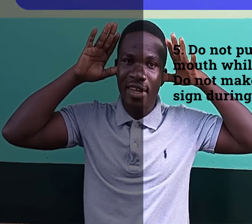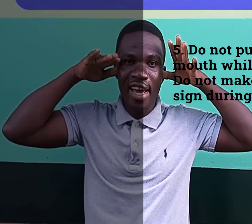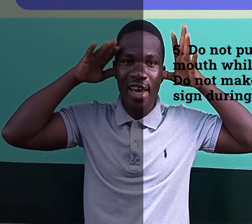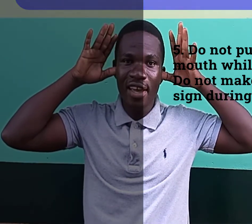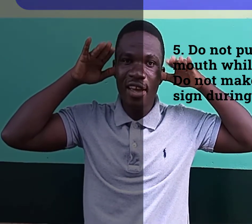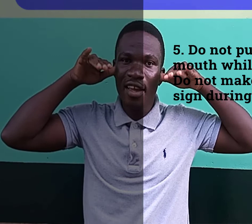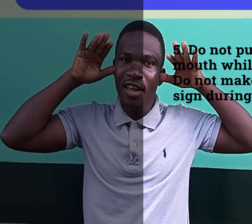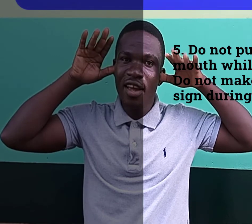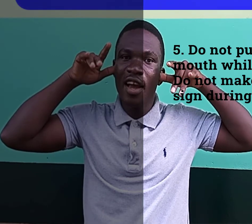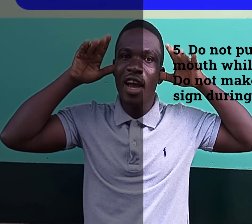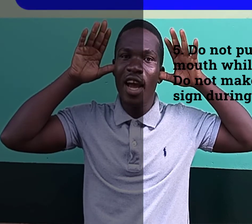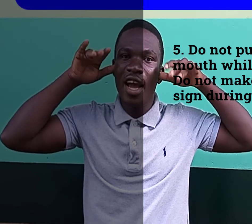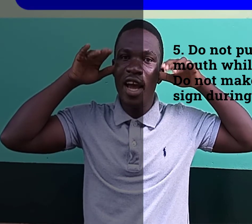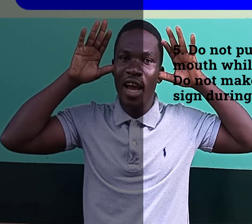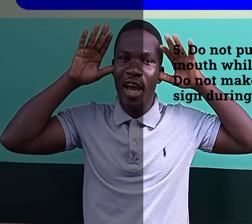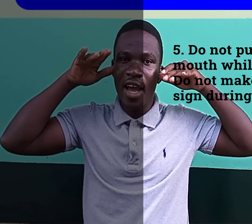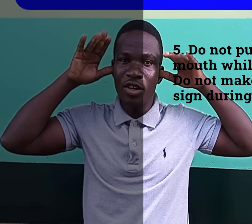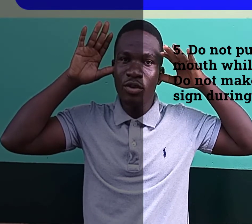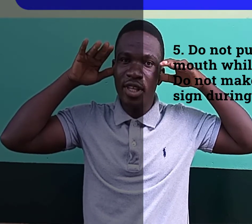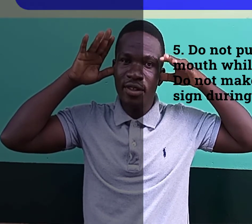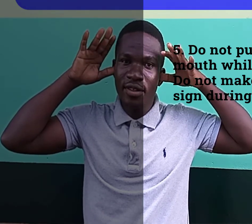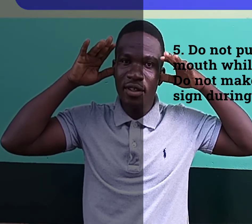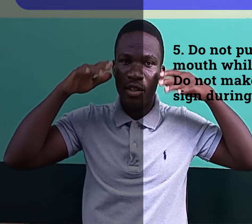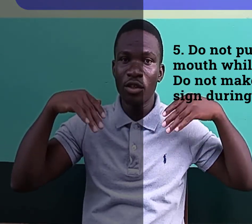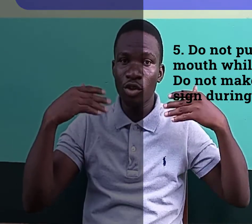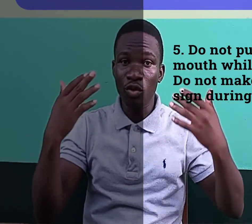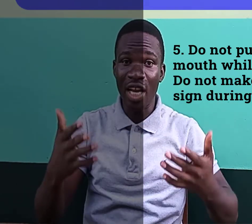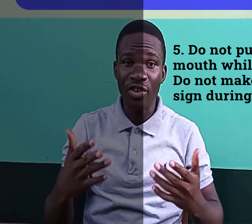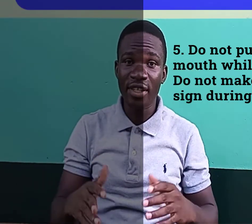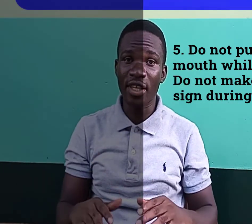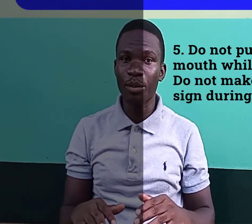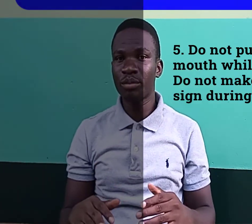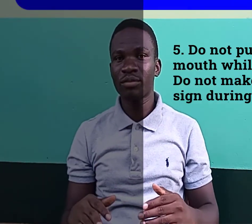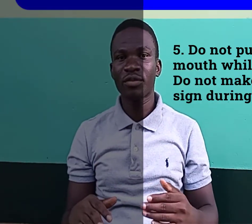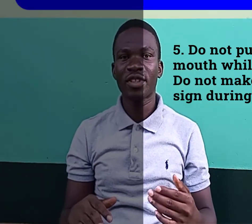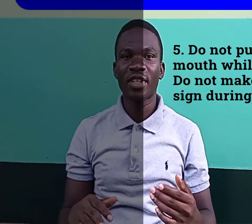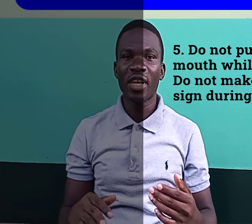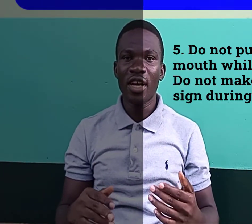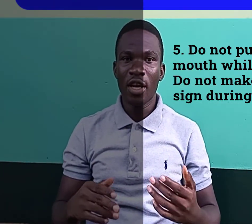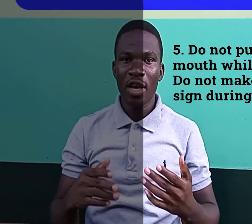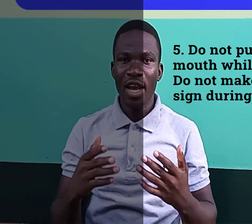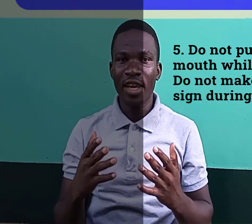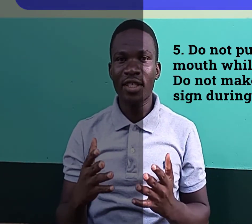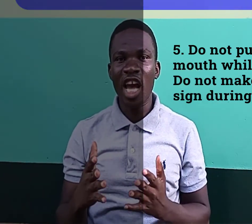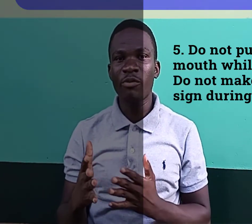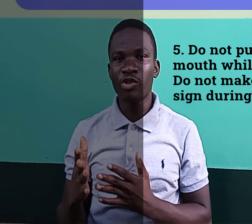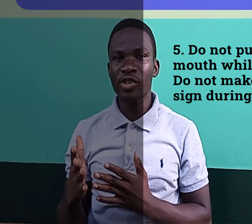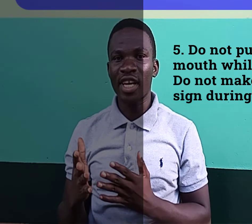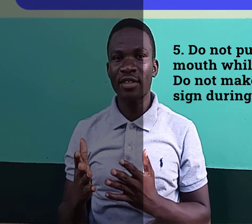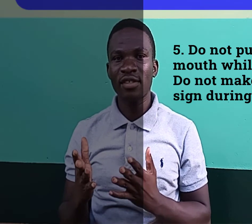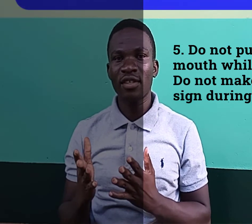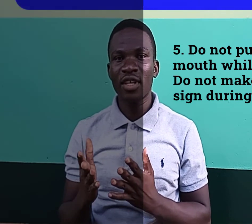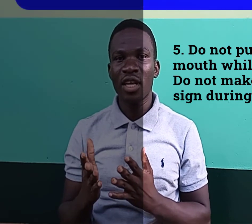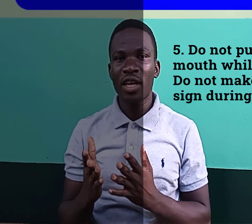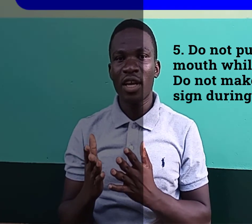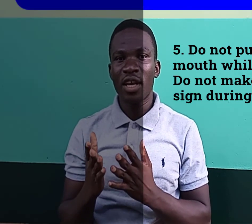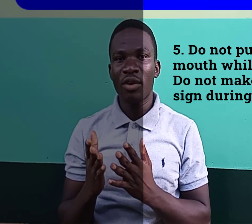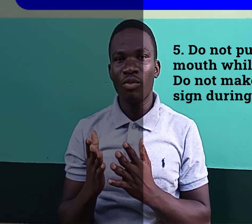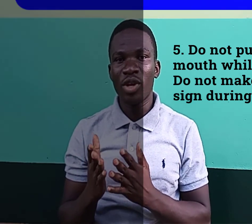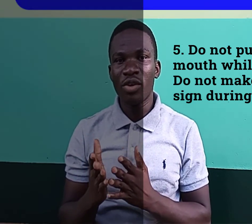here and do this to address them. Anytime we do that, we